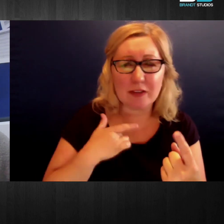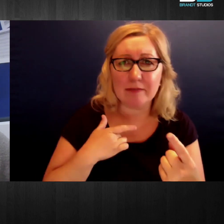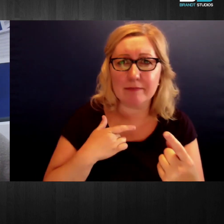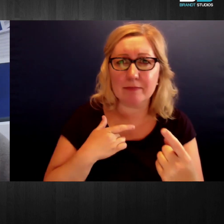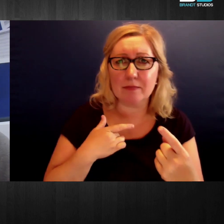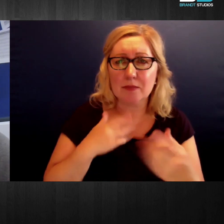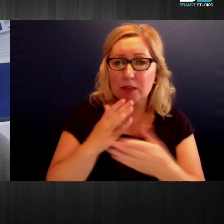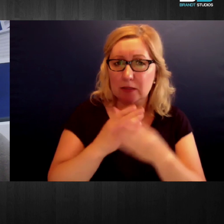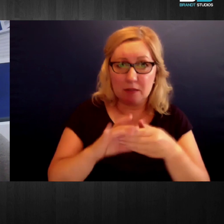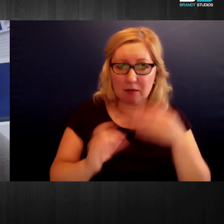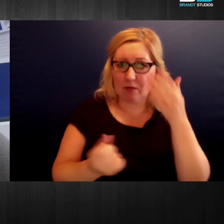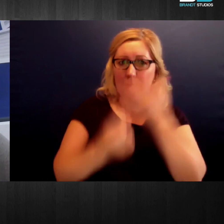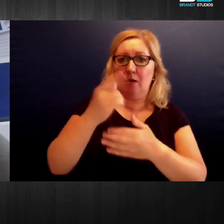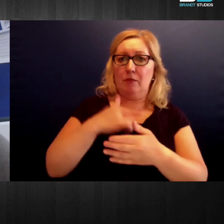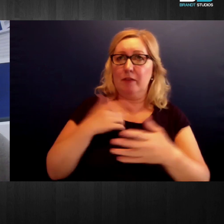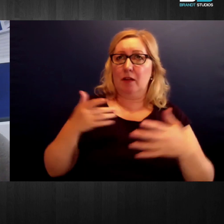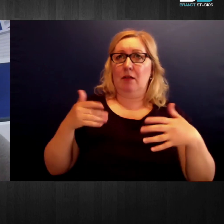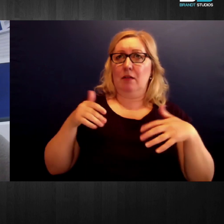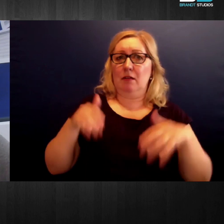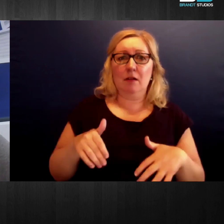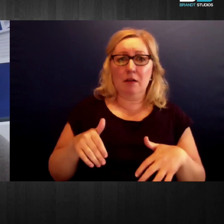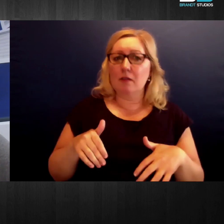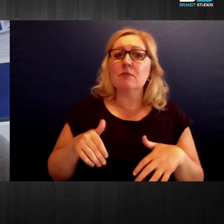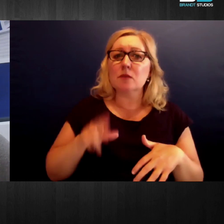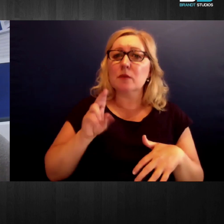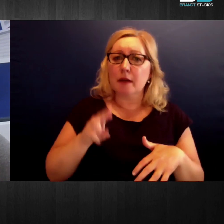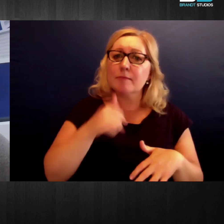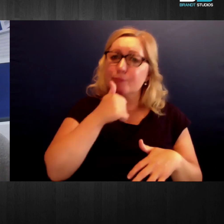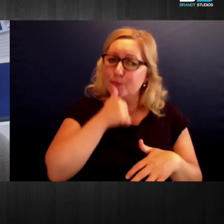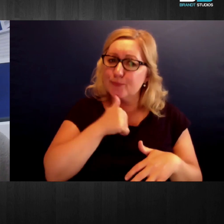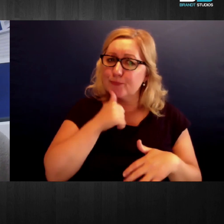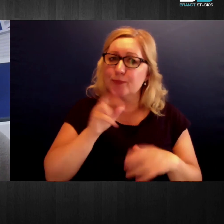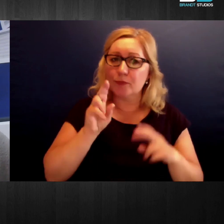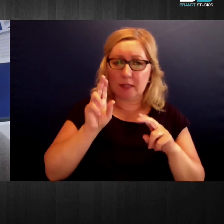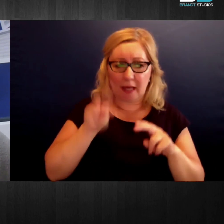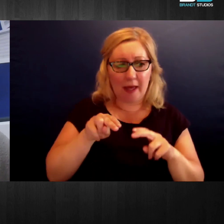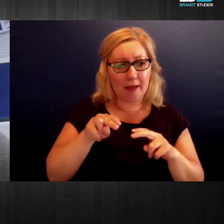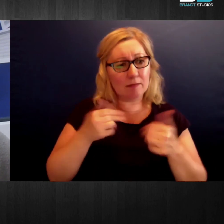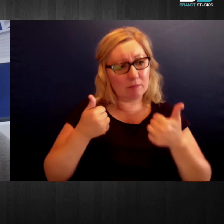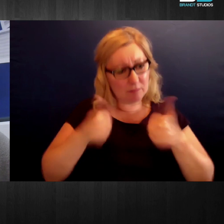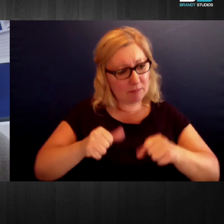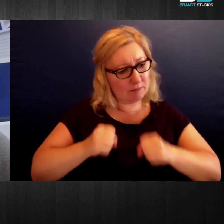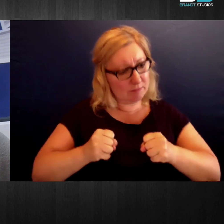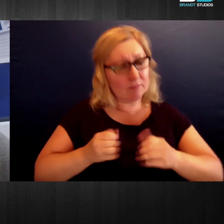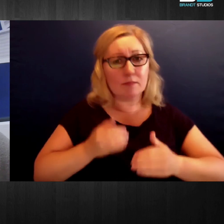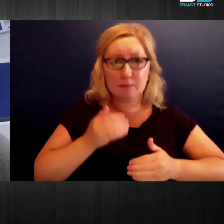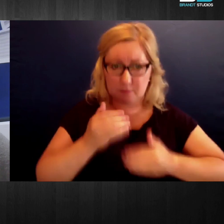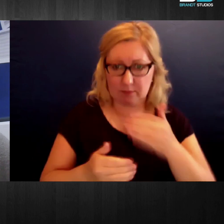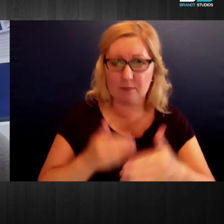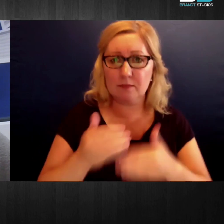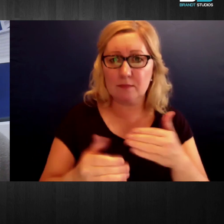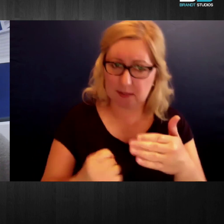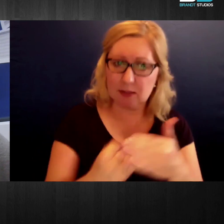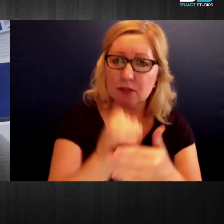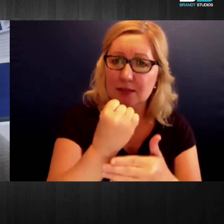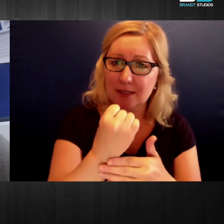that's the whole message with Freuga. There's a big message around overcoming adversity. So it was great that as a group that we weren't able to meet